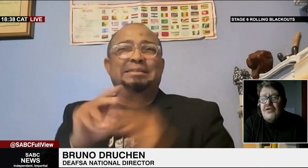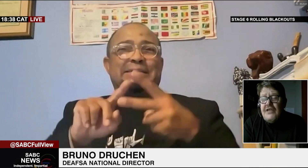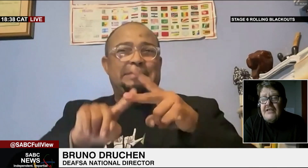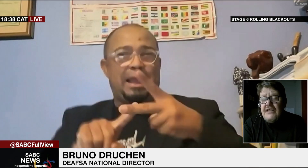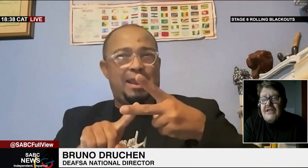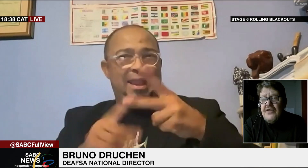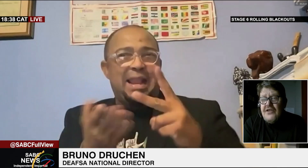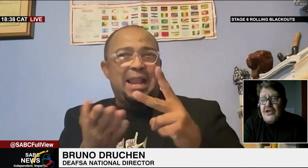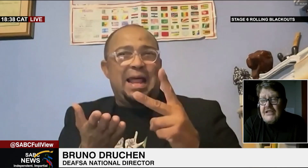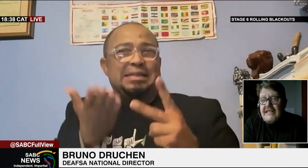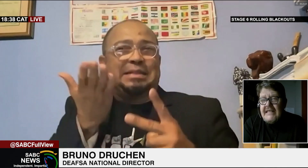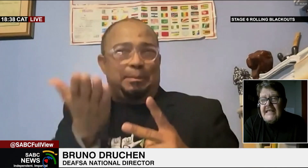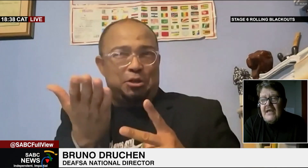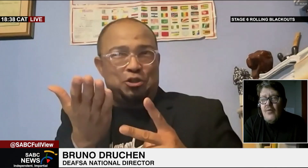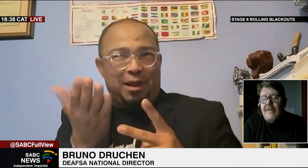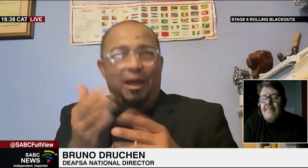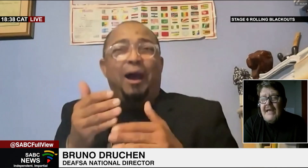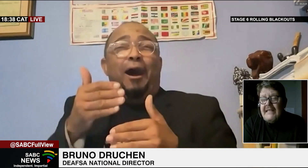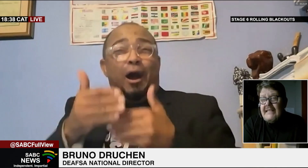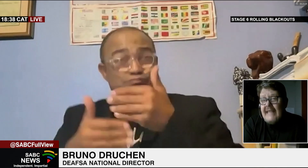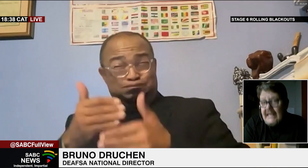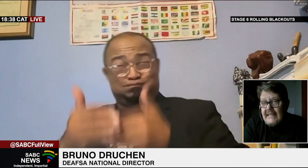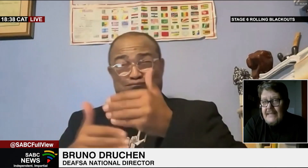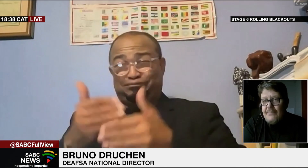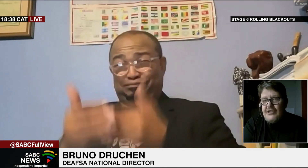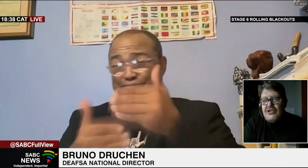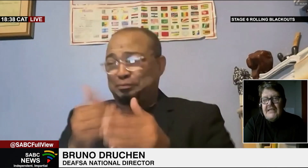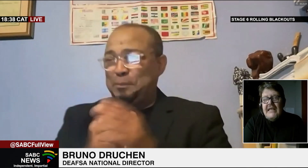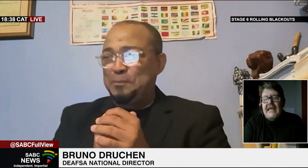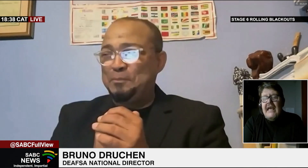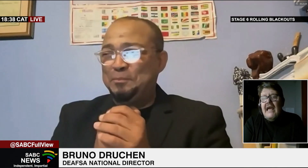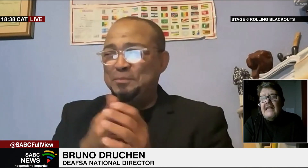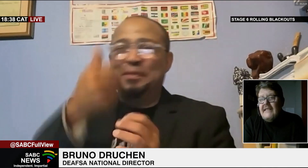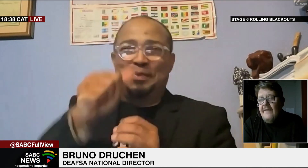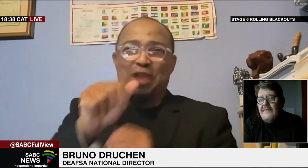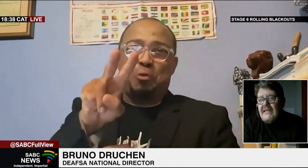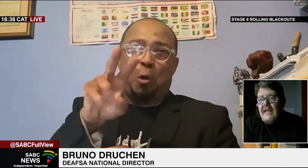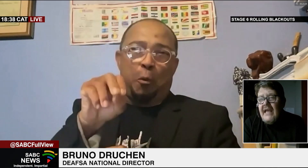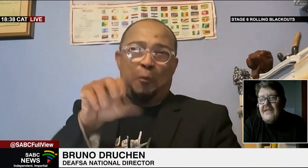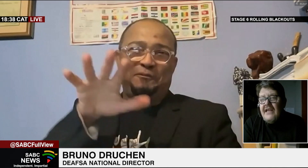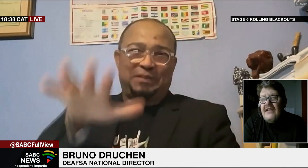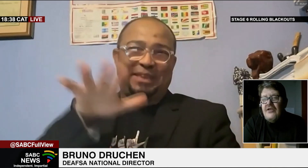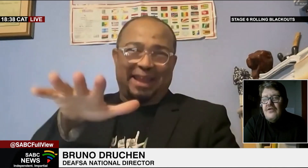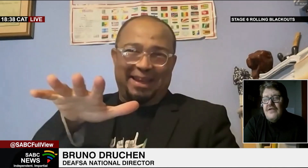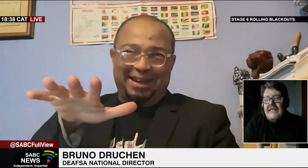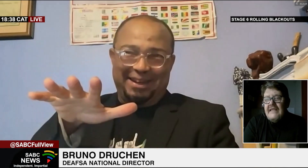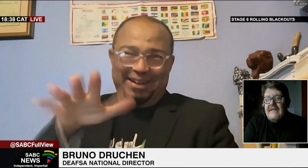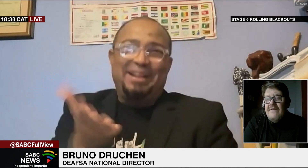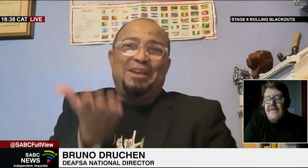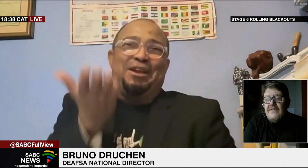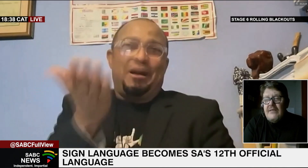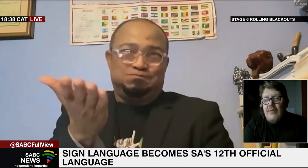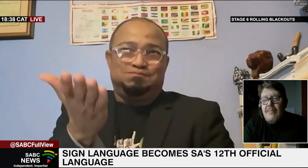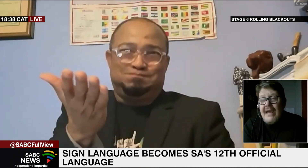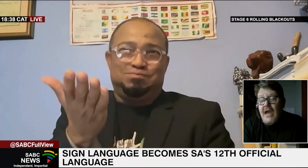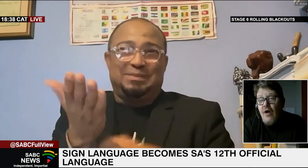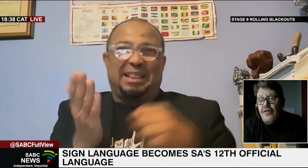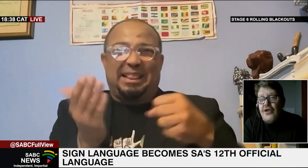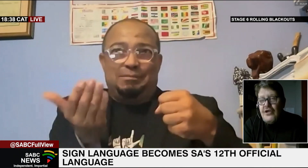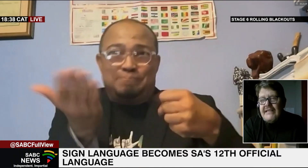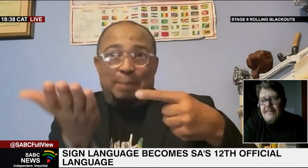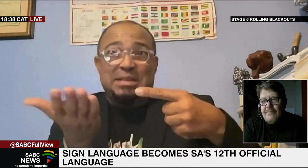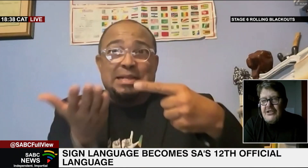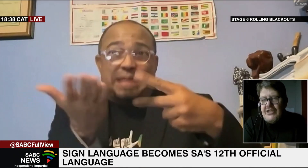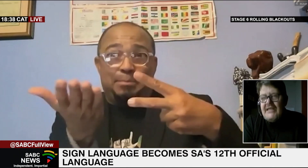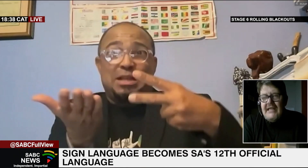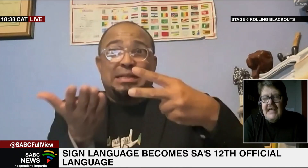in 2013 we've made a second submission as DEFSA, and then in 2015 we make our